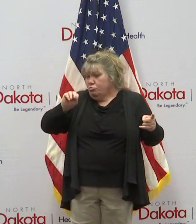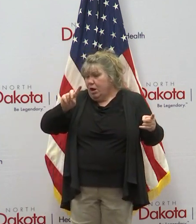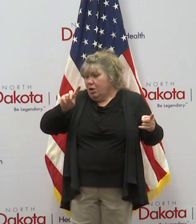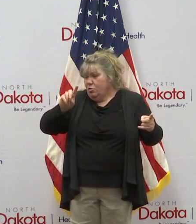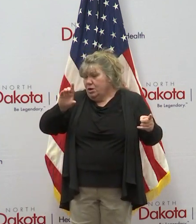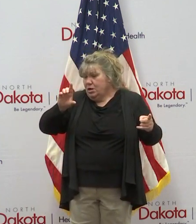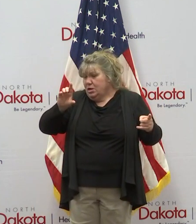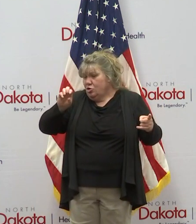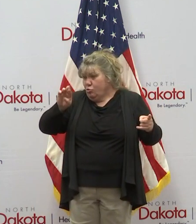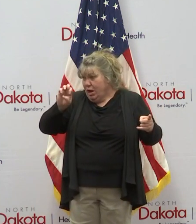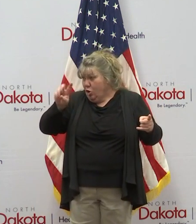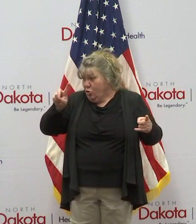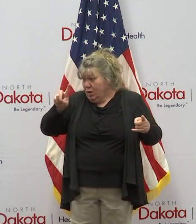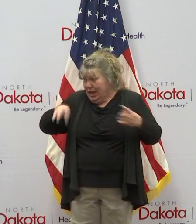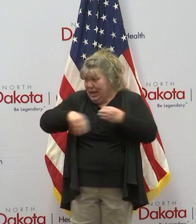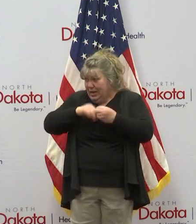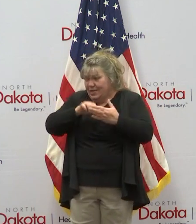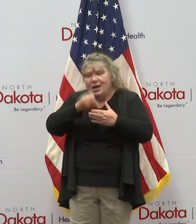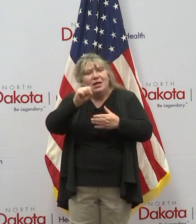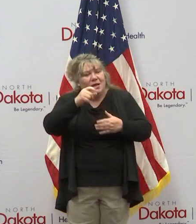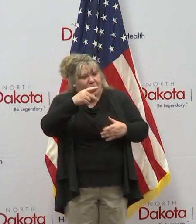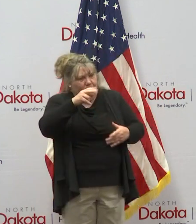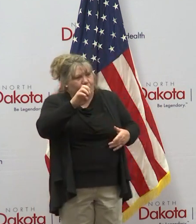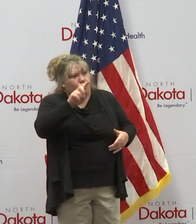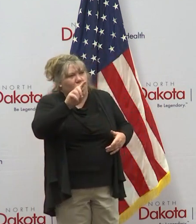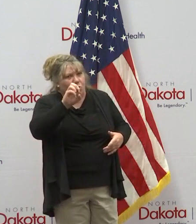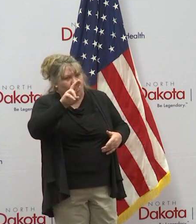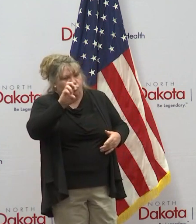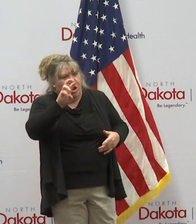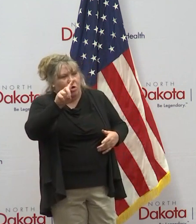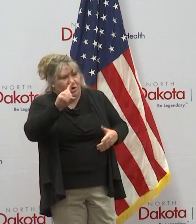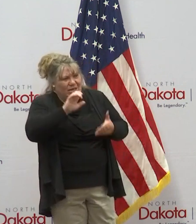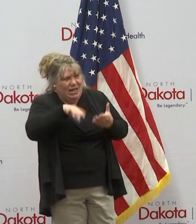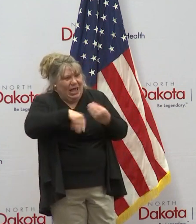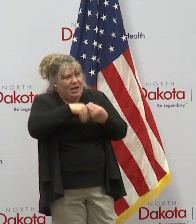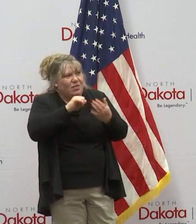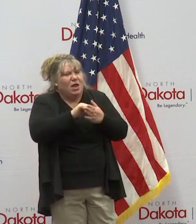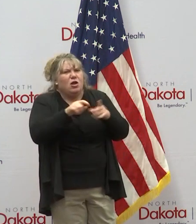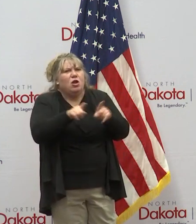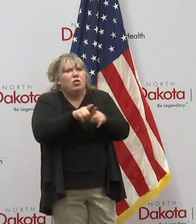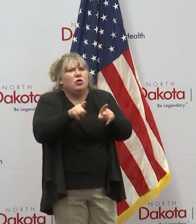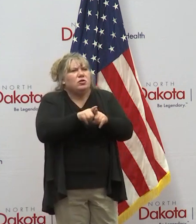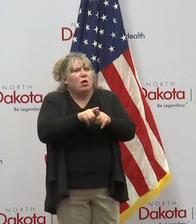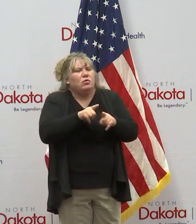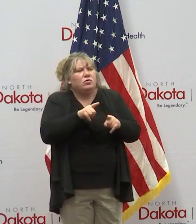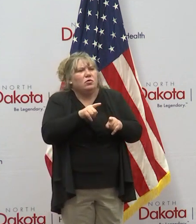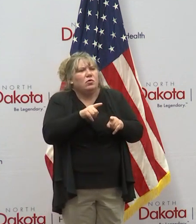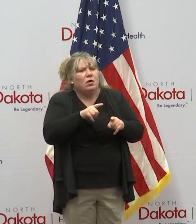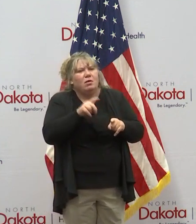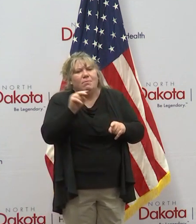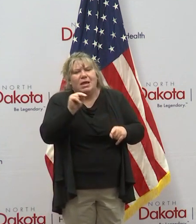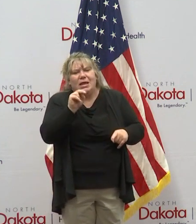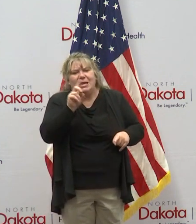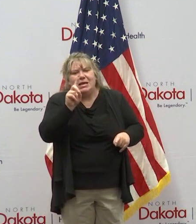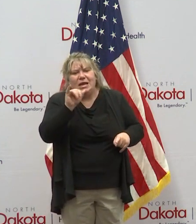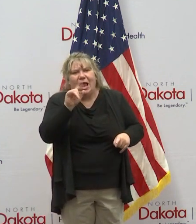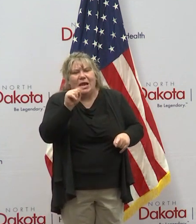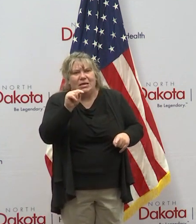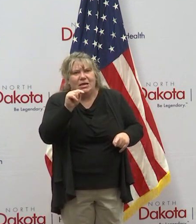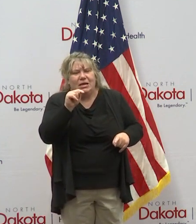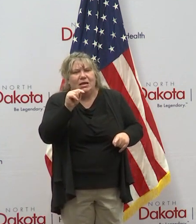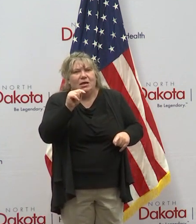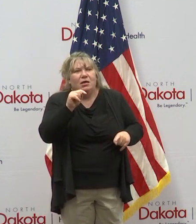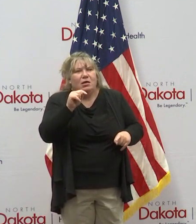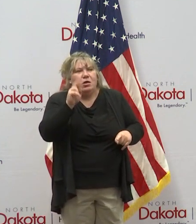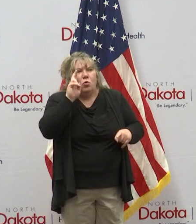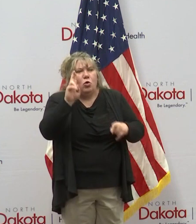Yes, sir. Proud Crowd is adding that, and there is an interface going on with NDIT where they will